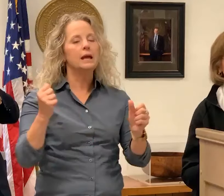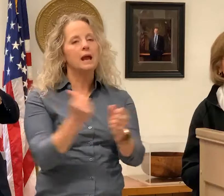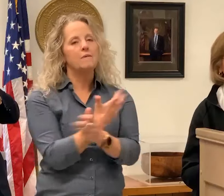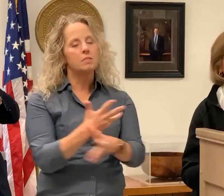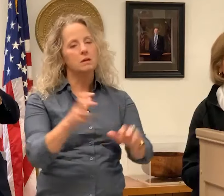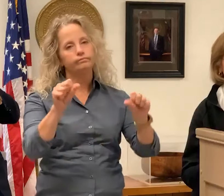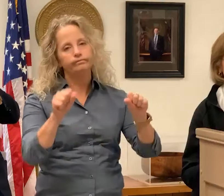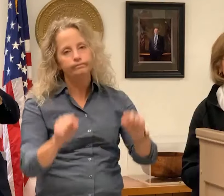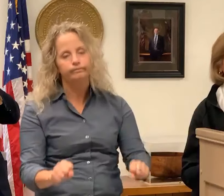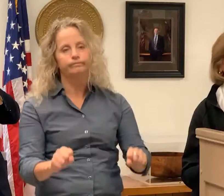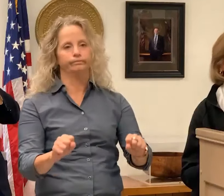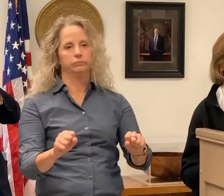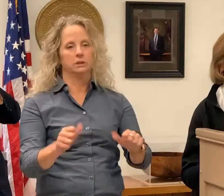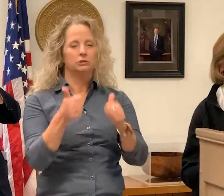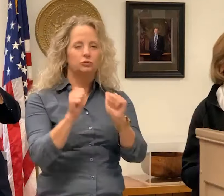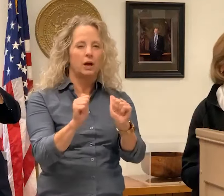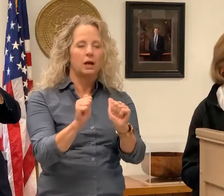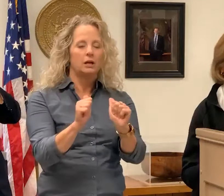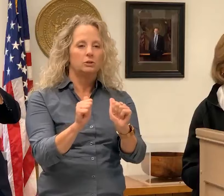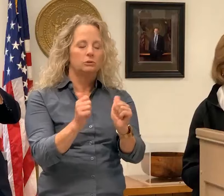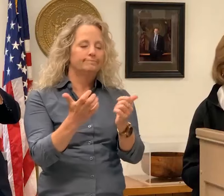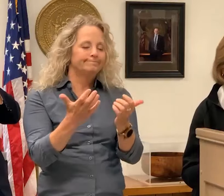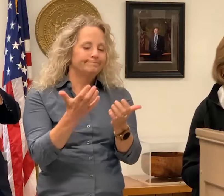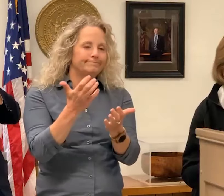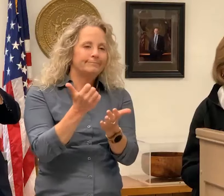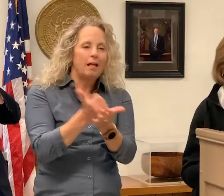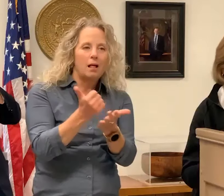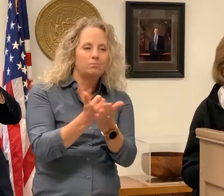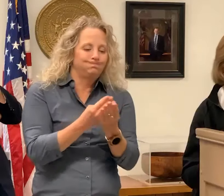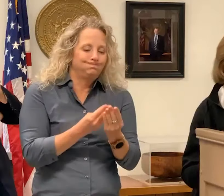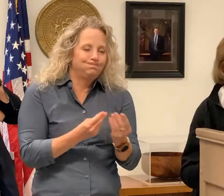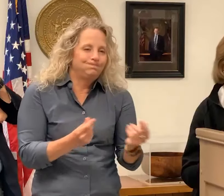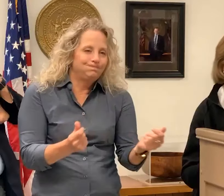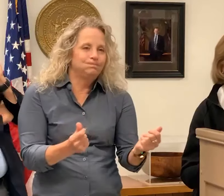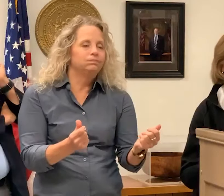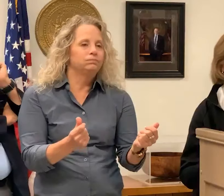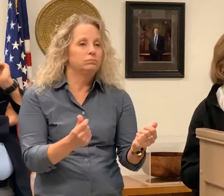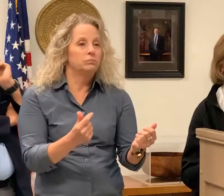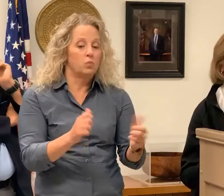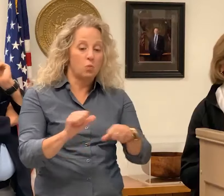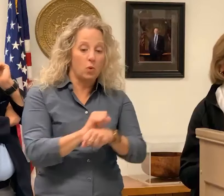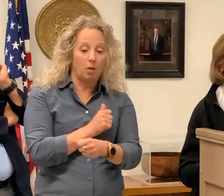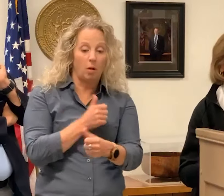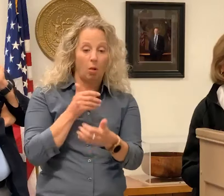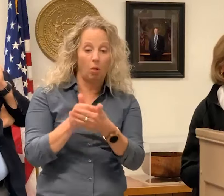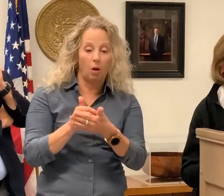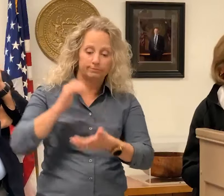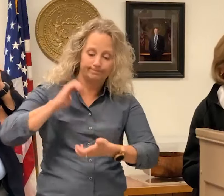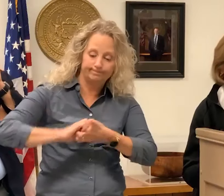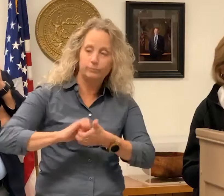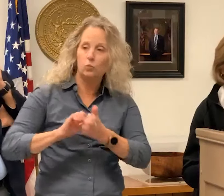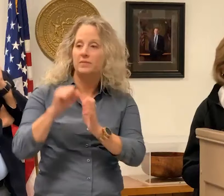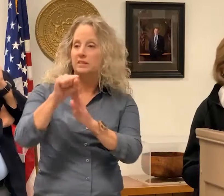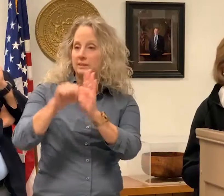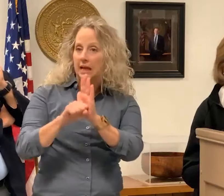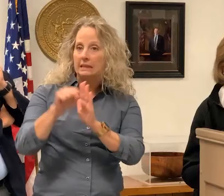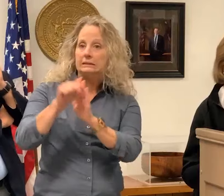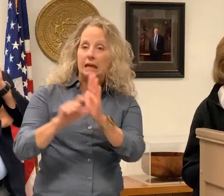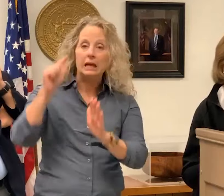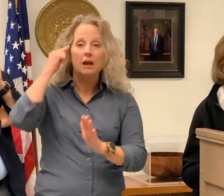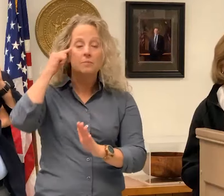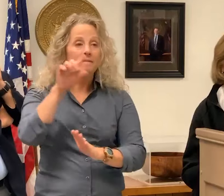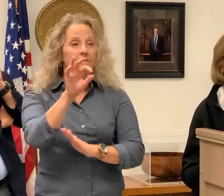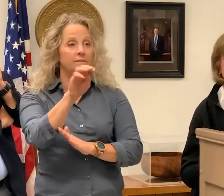everything possible that we can to try to soften the blow. We are working closely with state and state government,